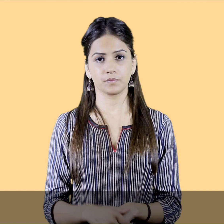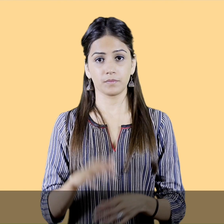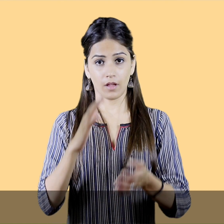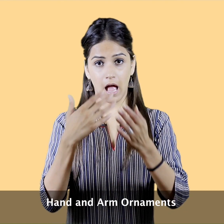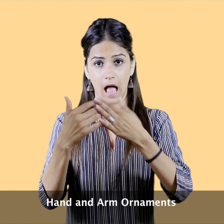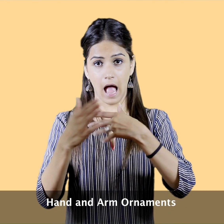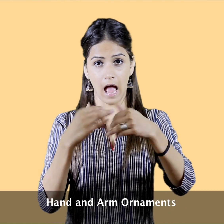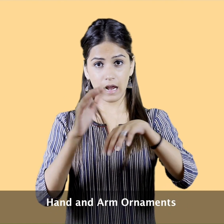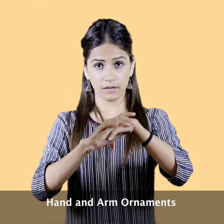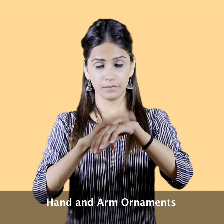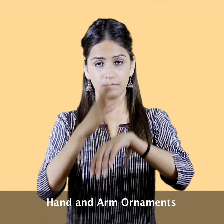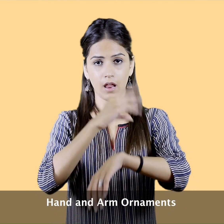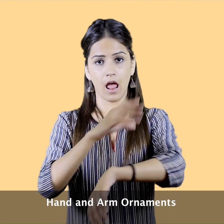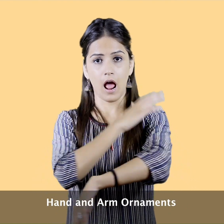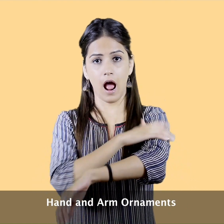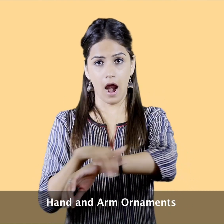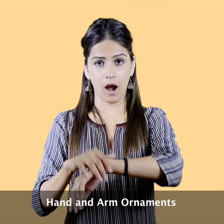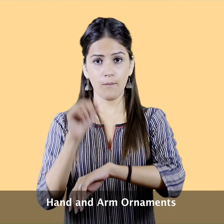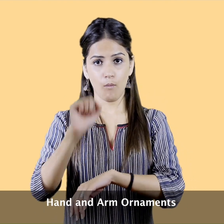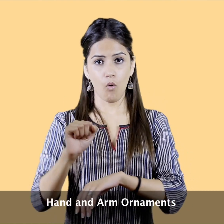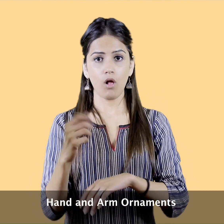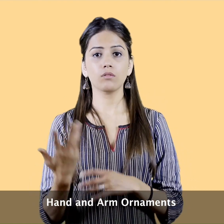hand and arm ornaments,